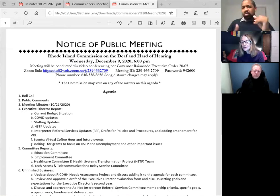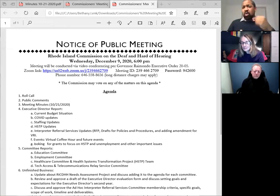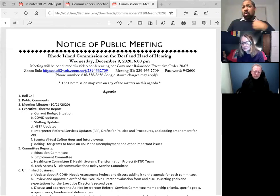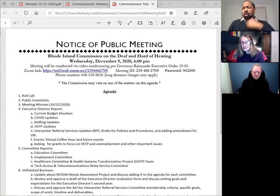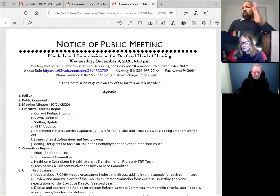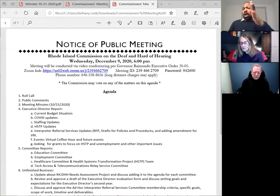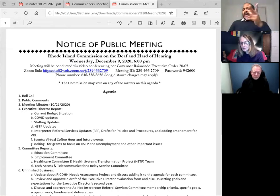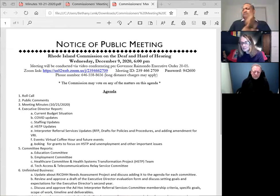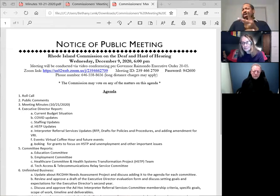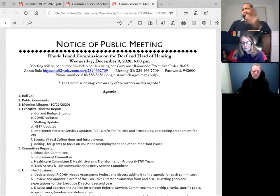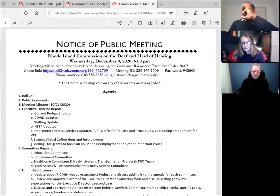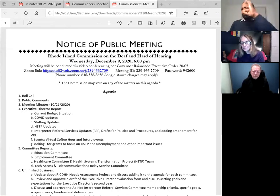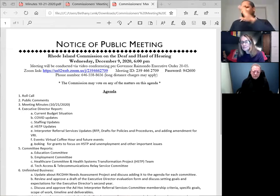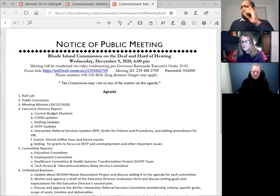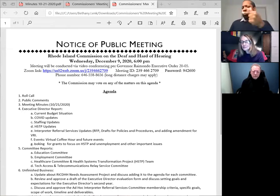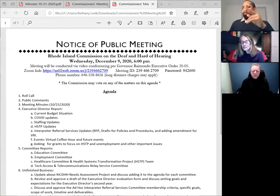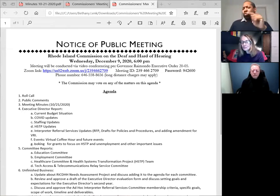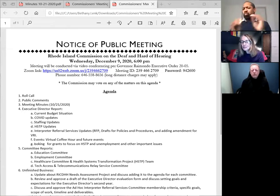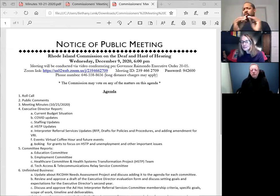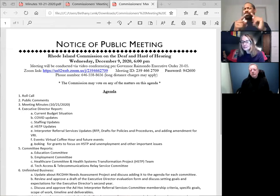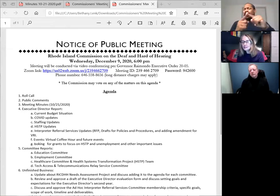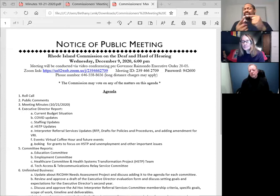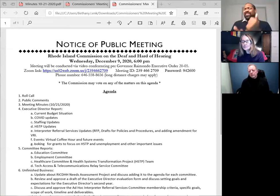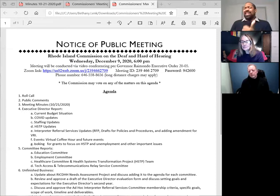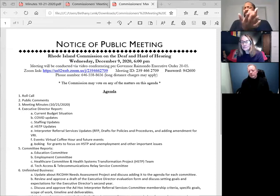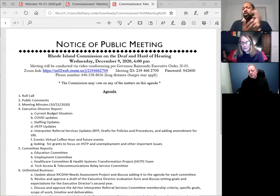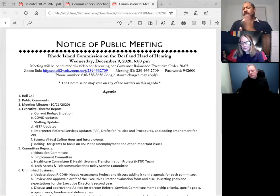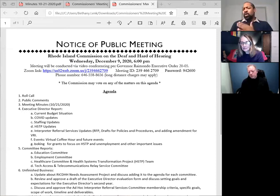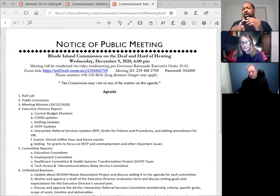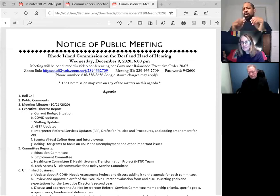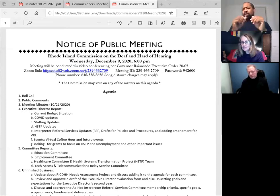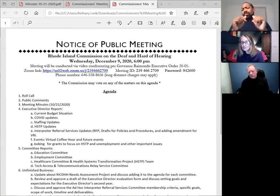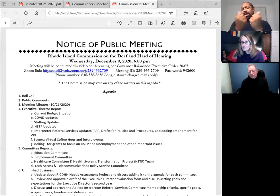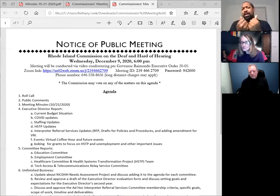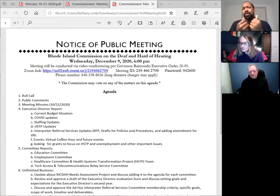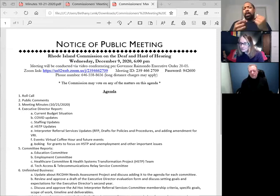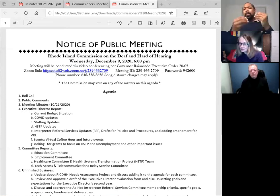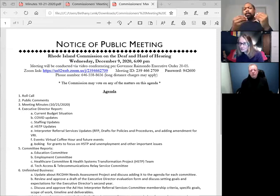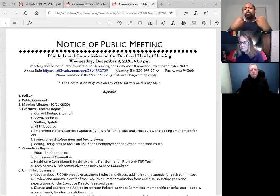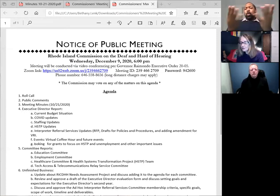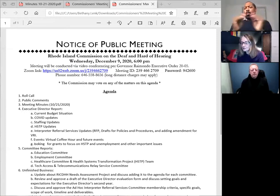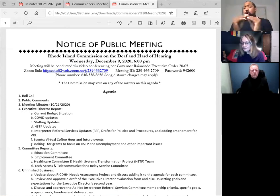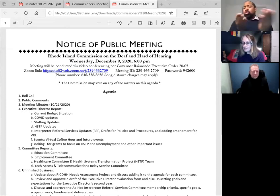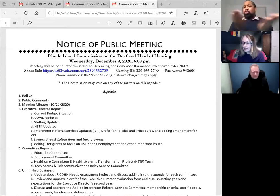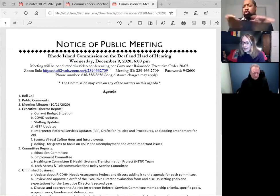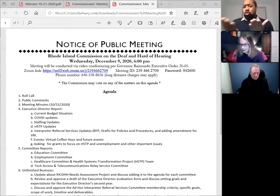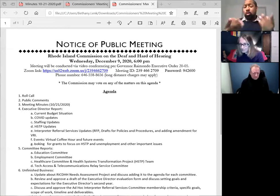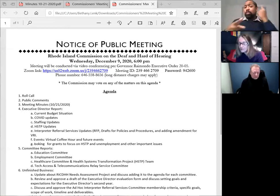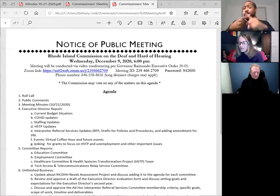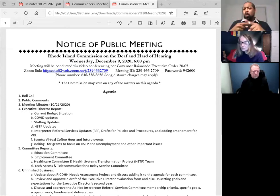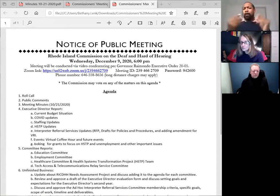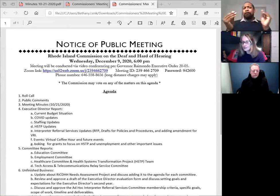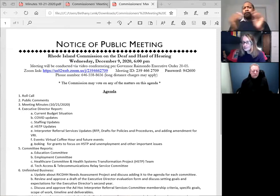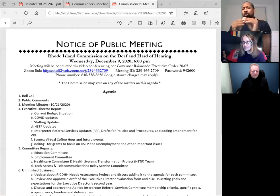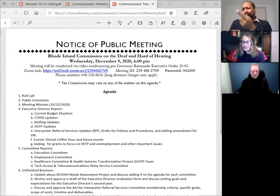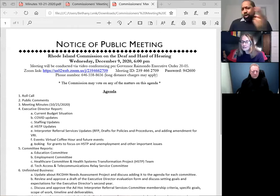so accessible to deaf people. So we're gonna keep looking for grants. We're gonna use the survey model that we have